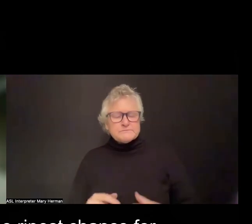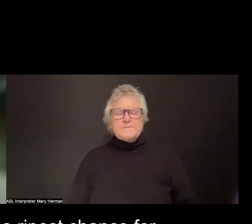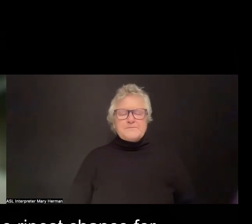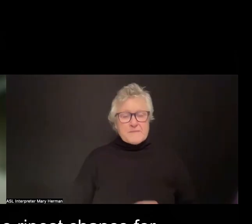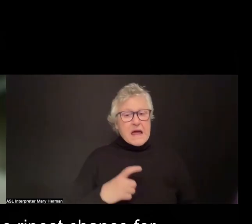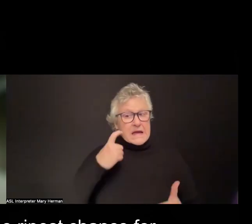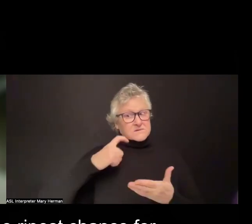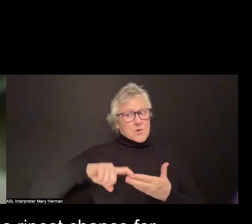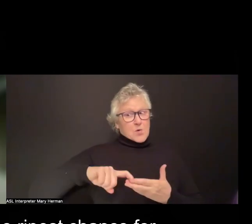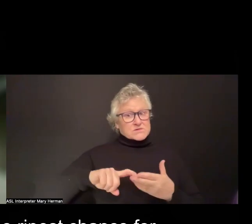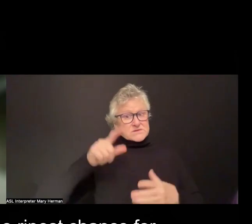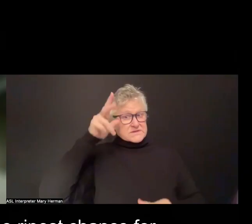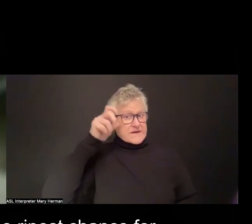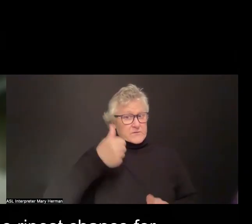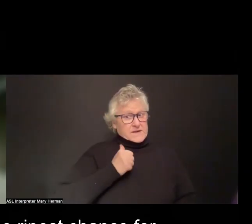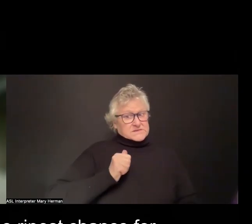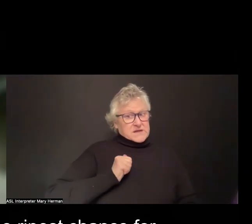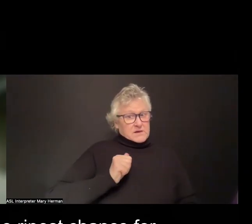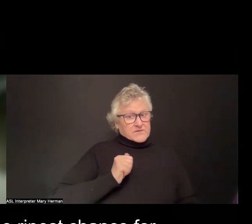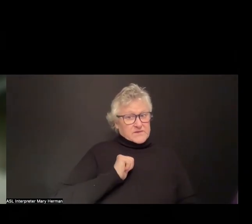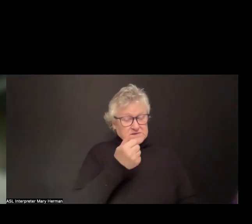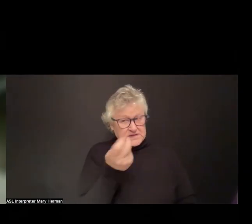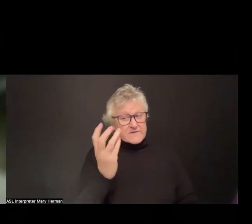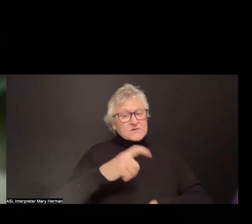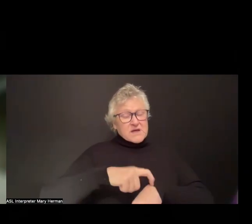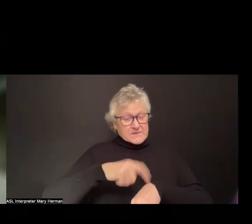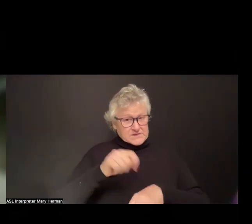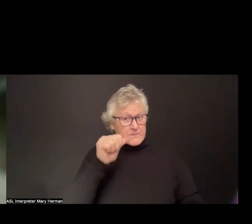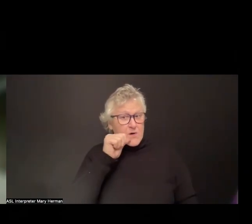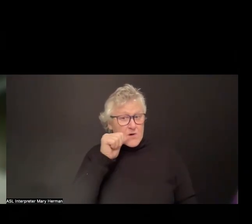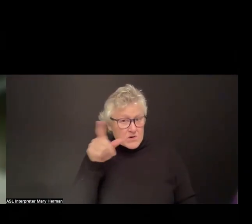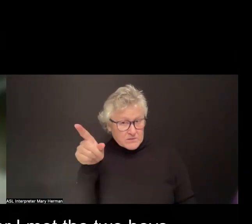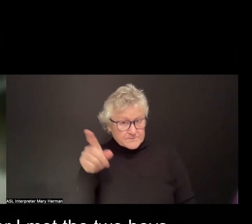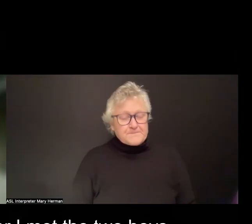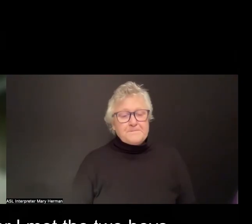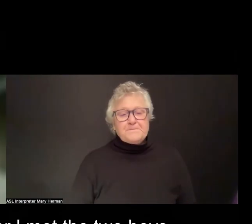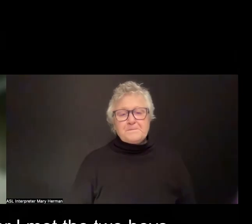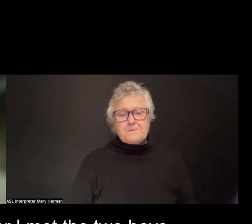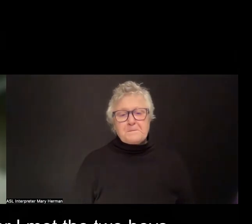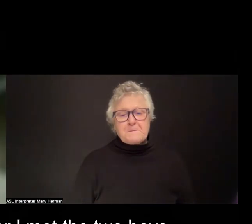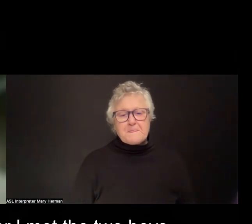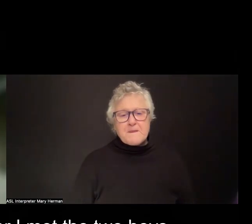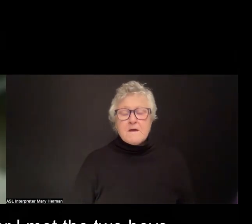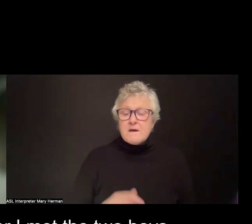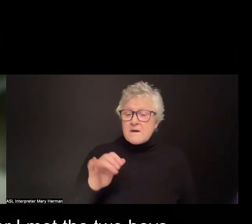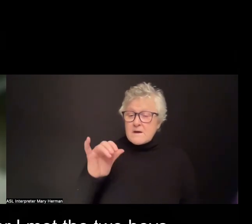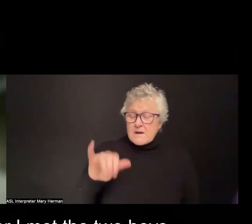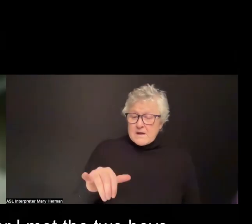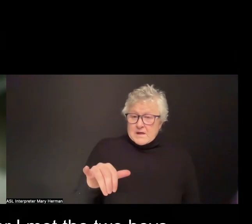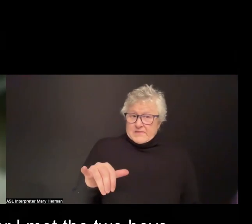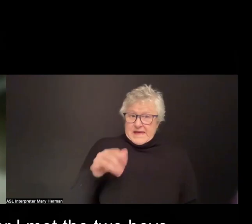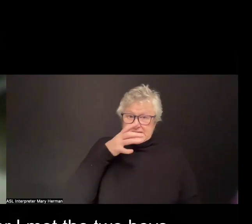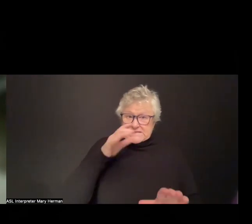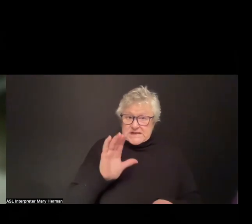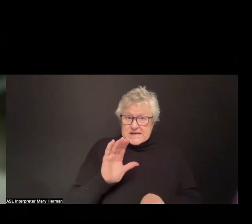Sabbath day is the ripest chance for gossip and rumor to be confirmed or denied in Boston. So the Sunday after I met the two boys from the rowboat, I